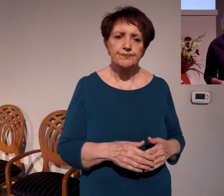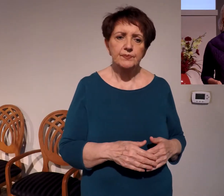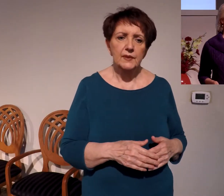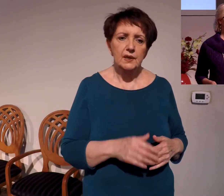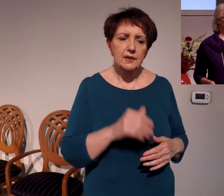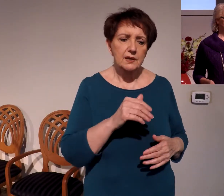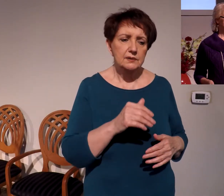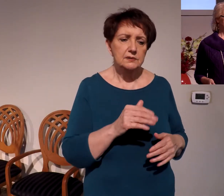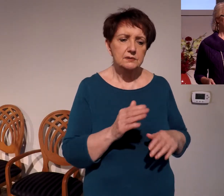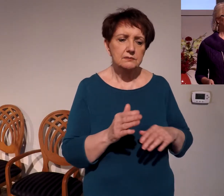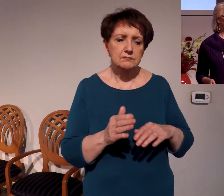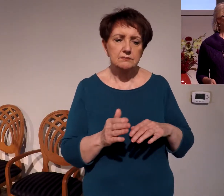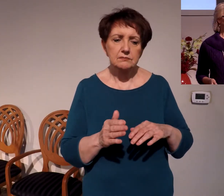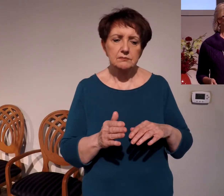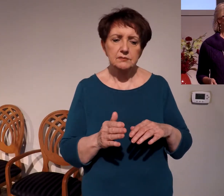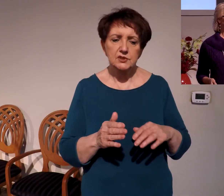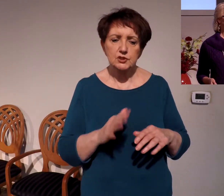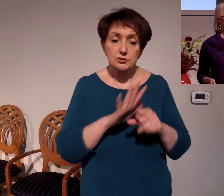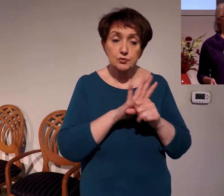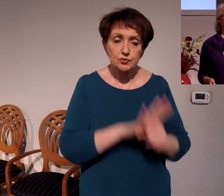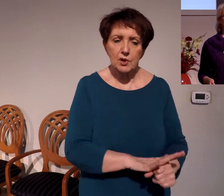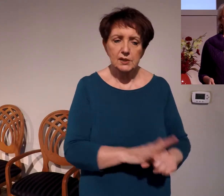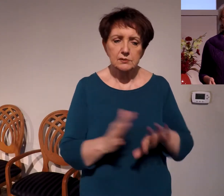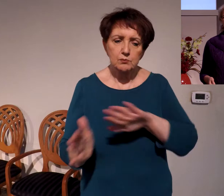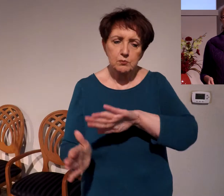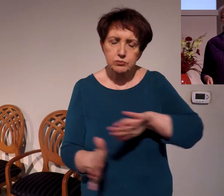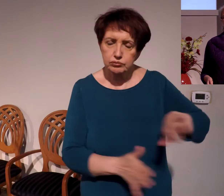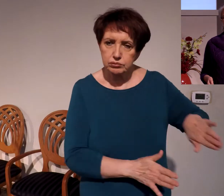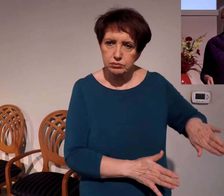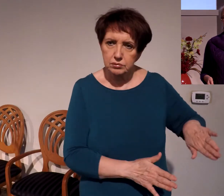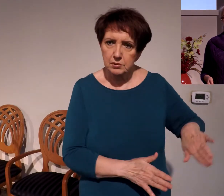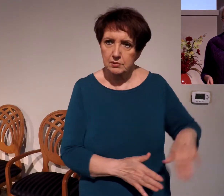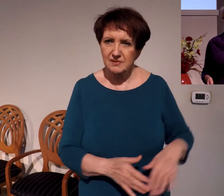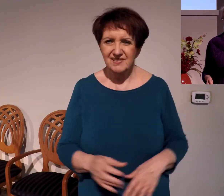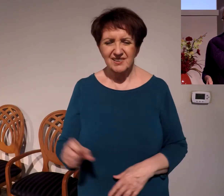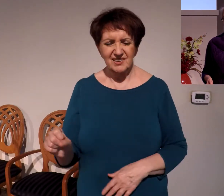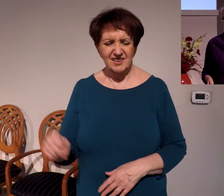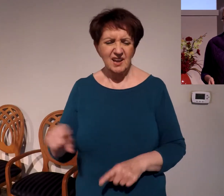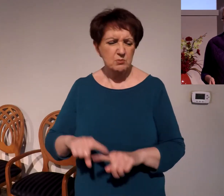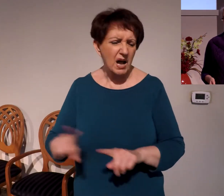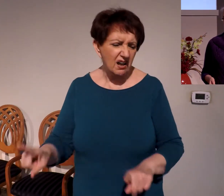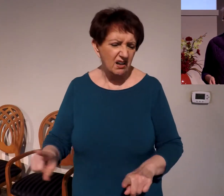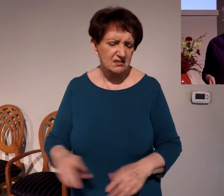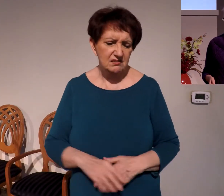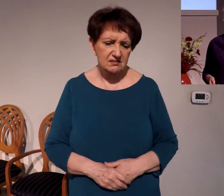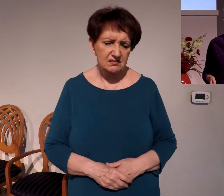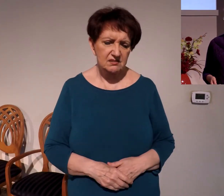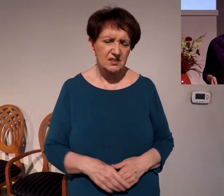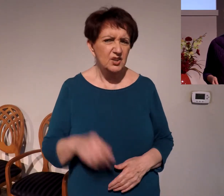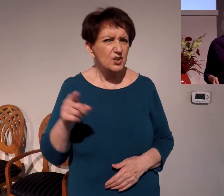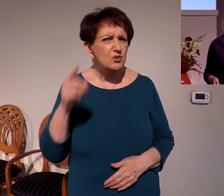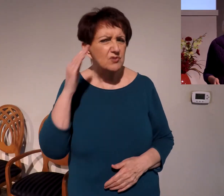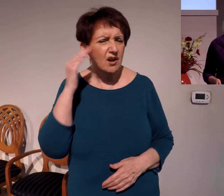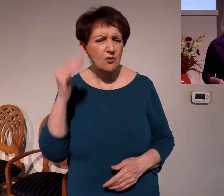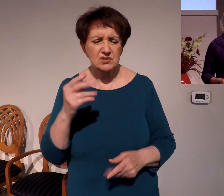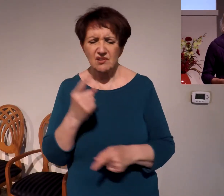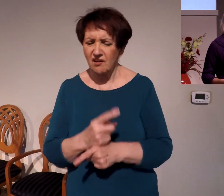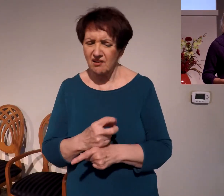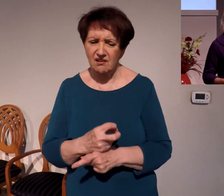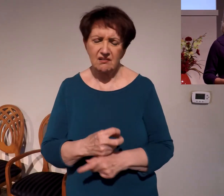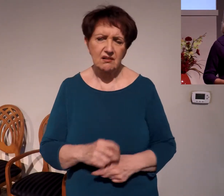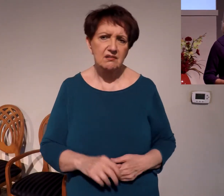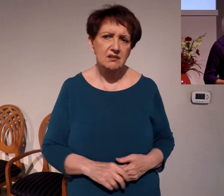stressful, yeah, but don't you know how hard it is? Yeah, but don't you know, I don't know,